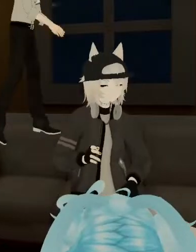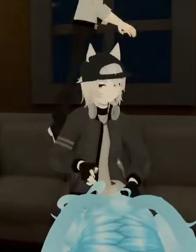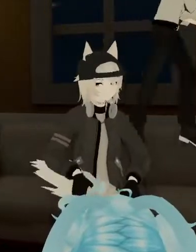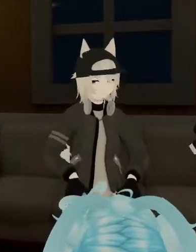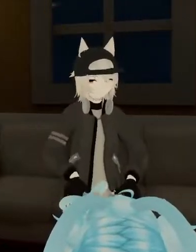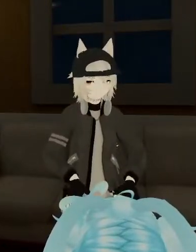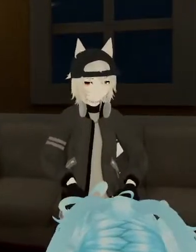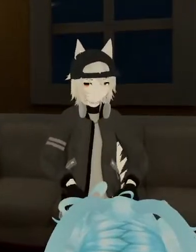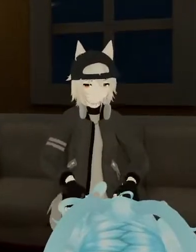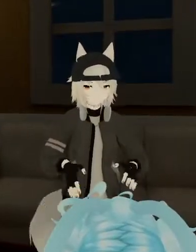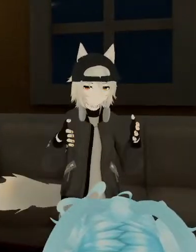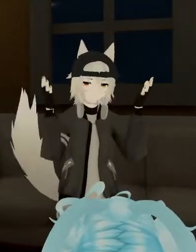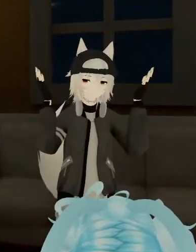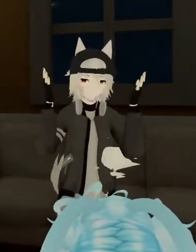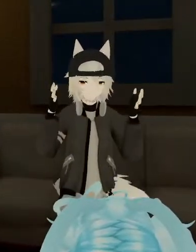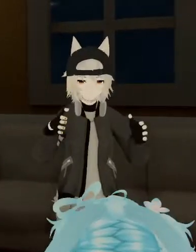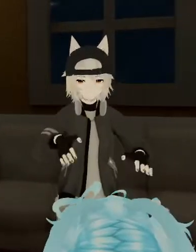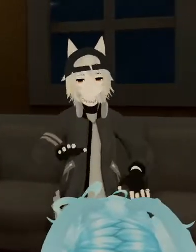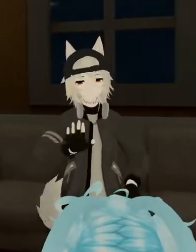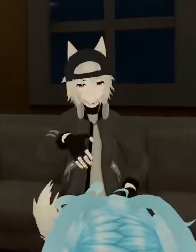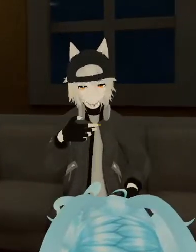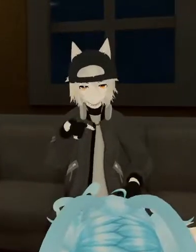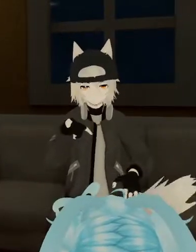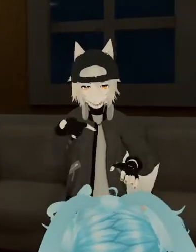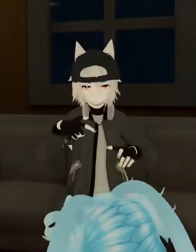feeling ones? Fine.